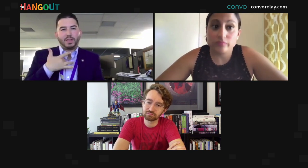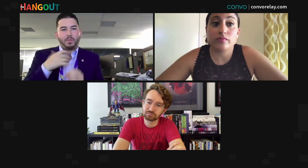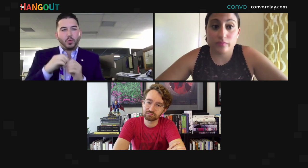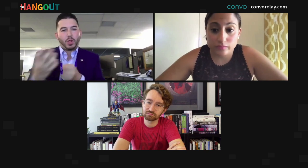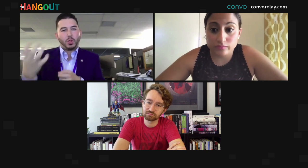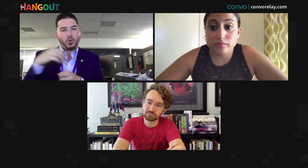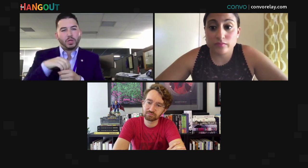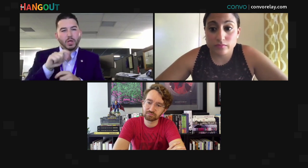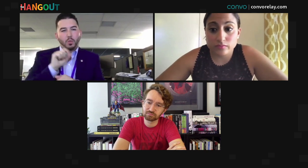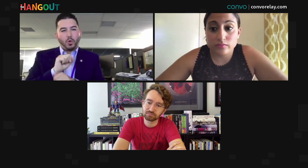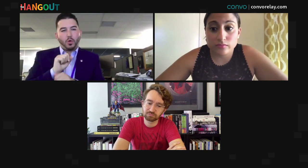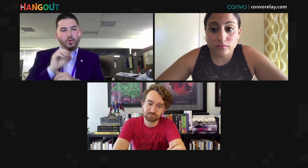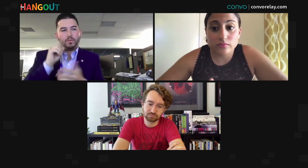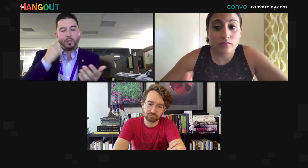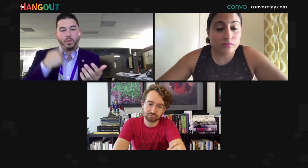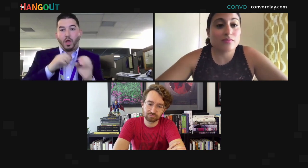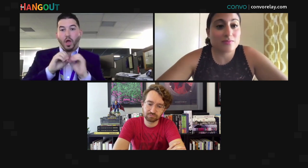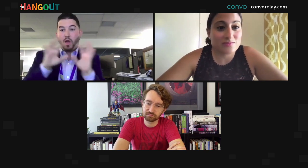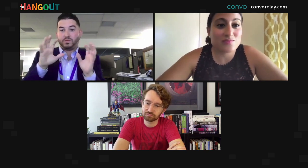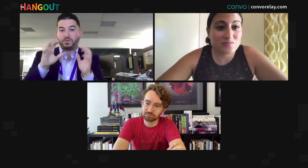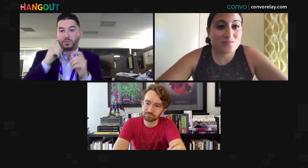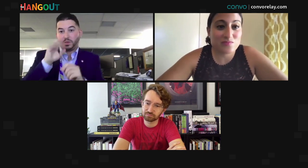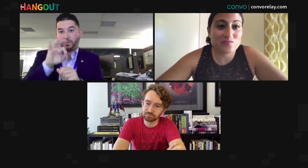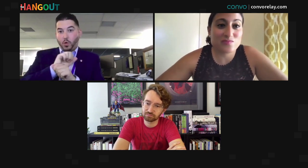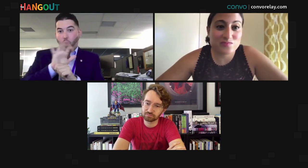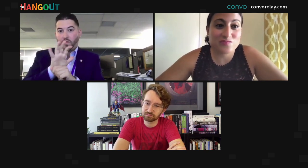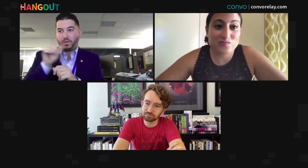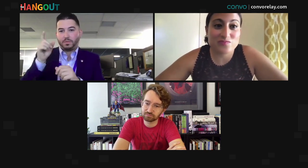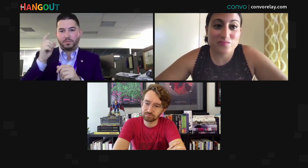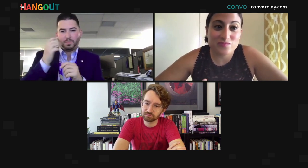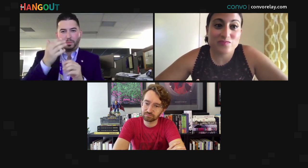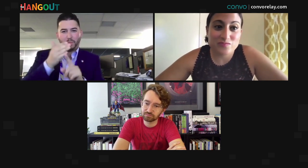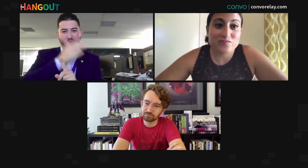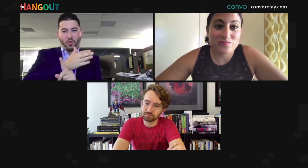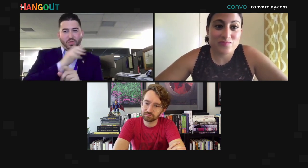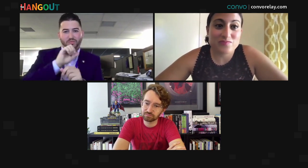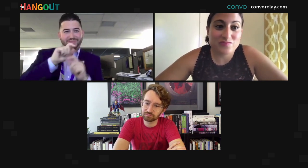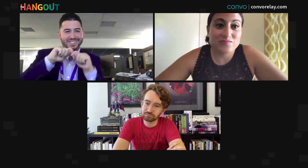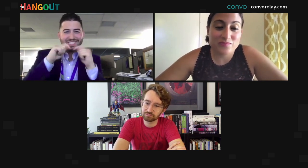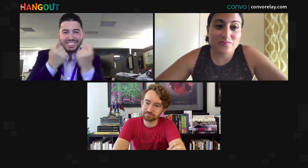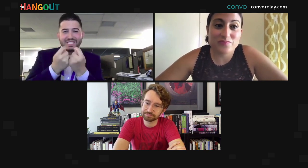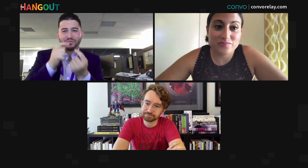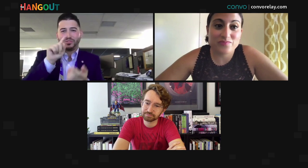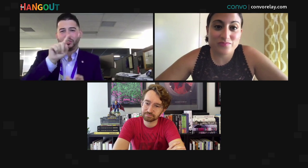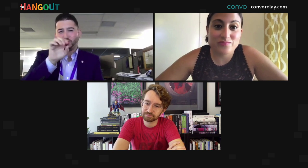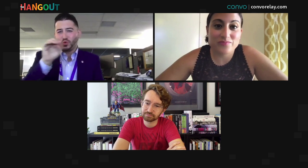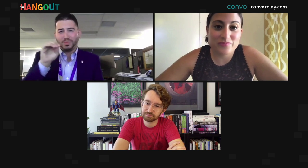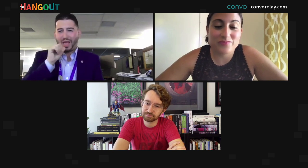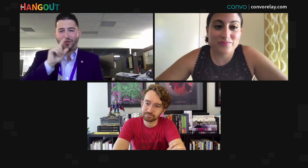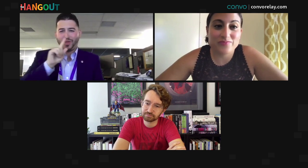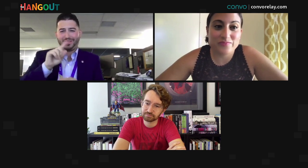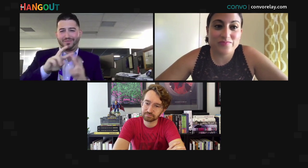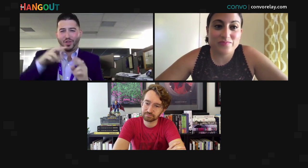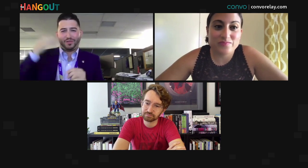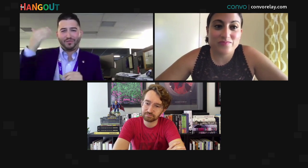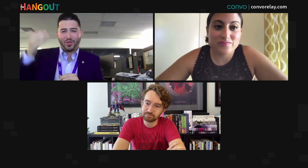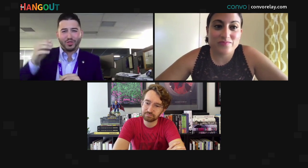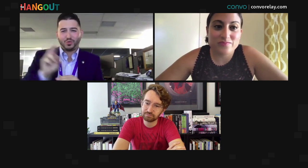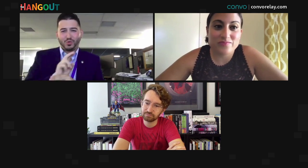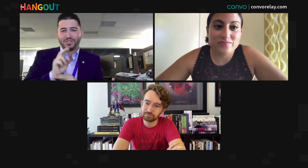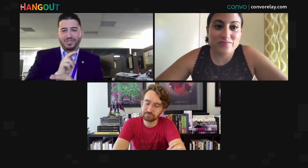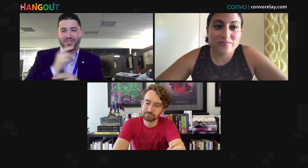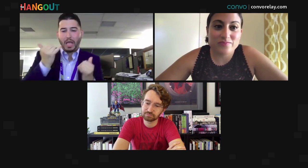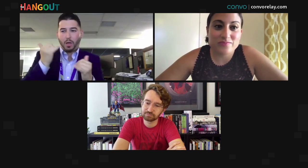you find more helpful for us to feel more included at work? Because obviously with COVID, and prior to